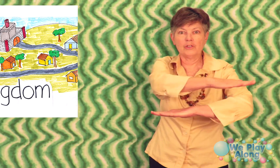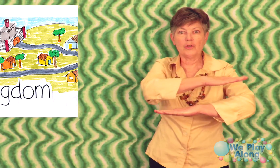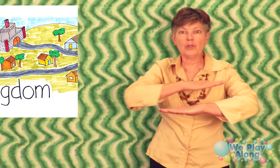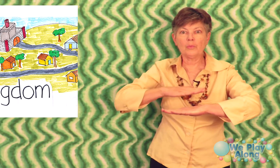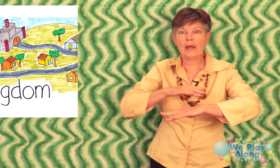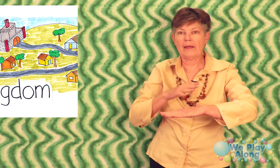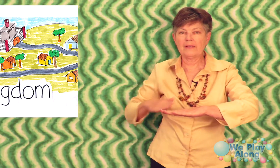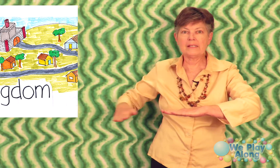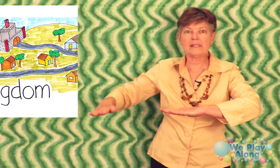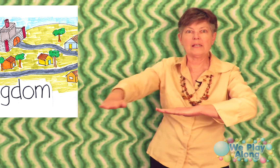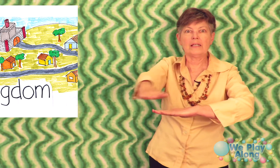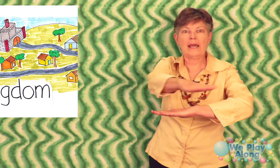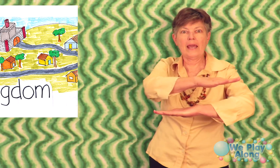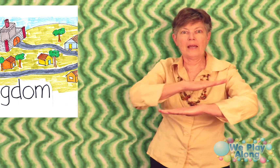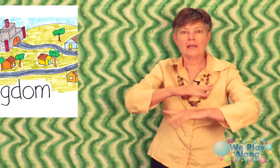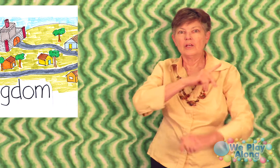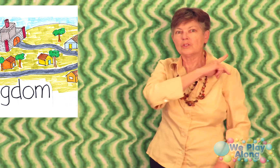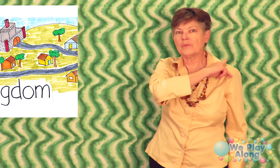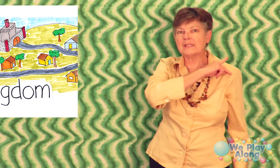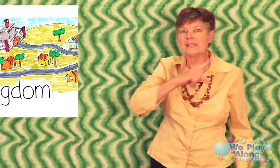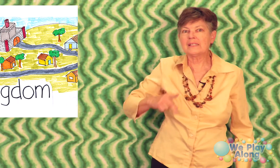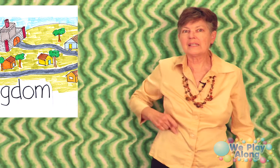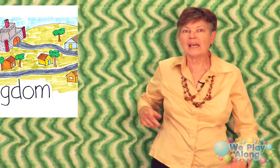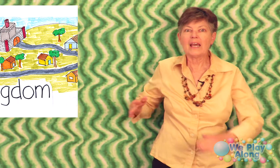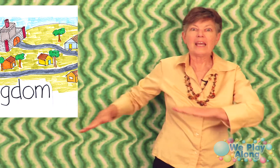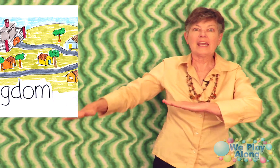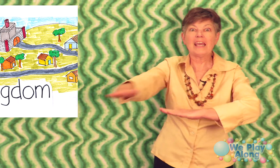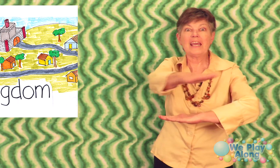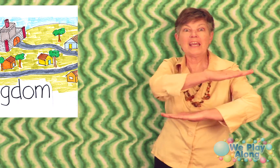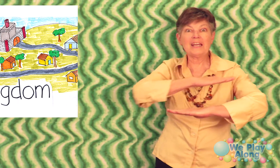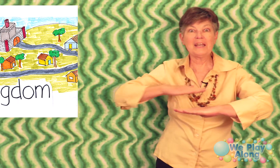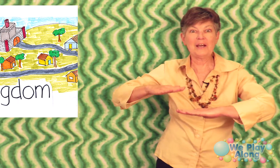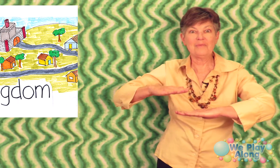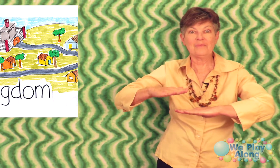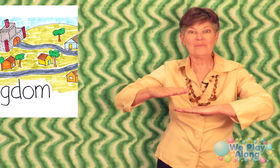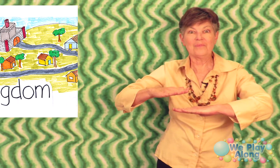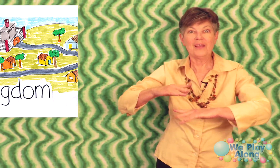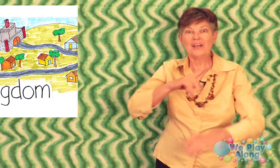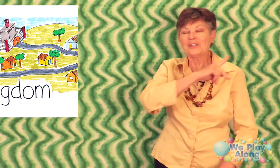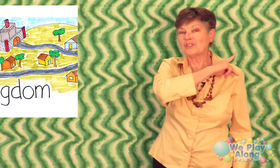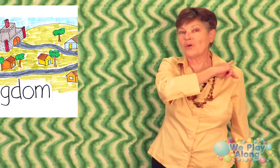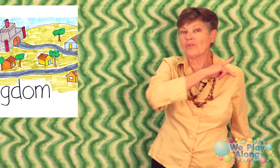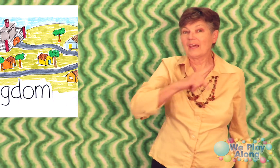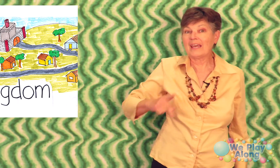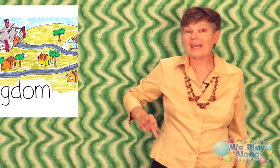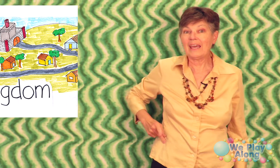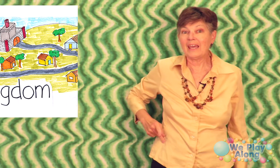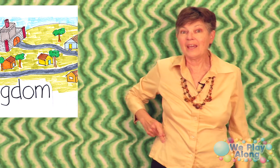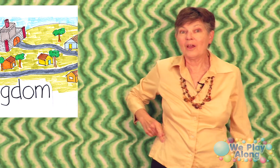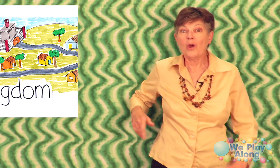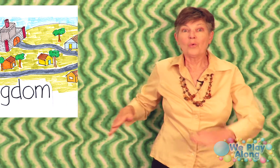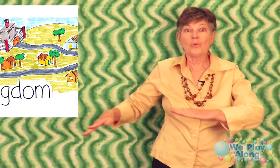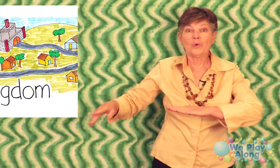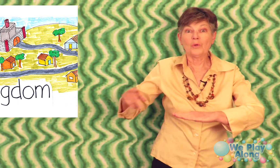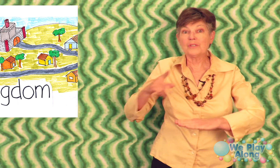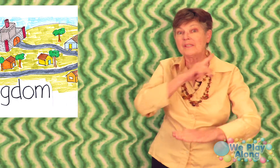circle around like this is the land. So this is the kingdom. So the king rules